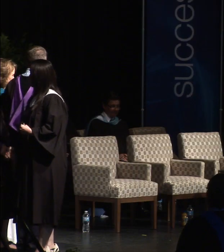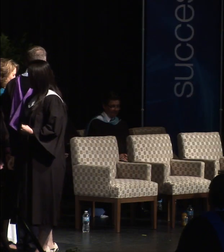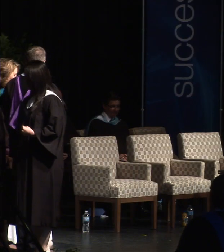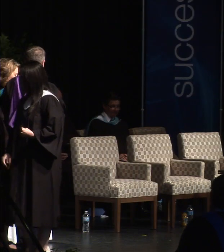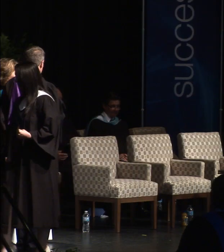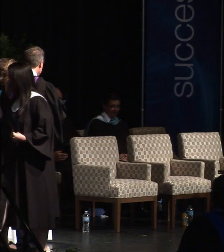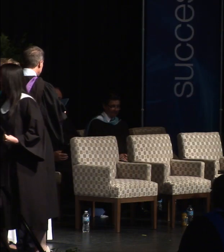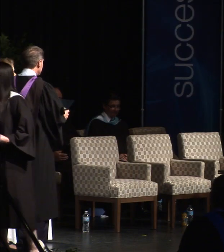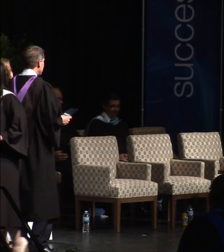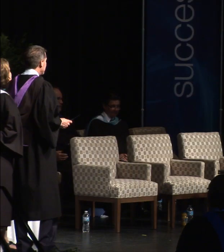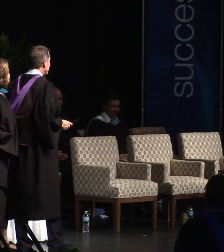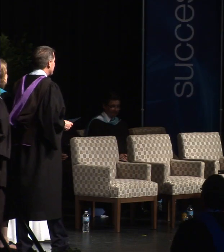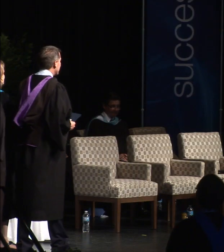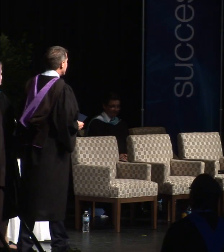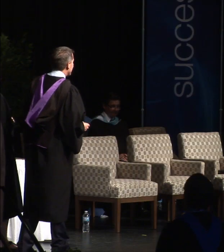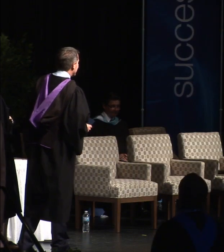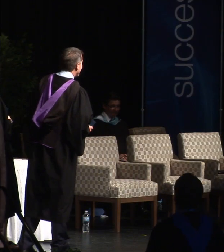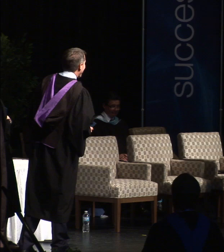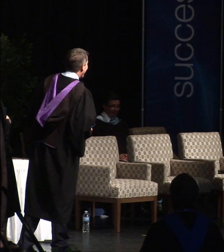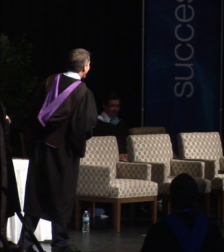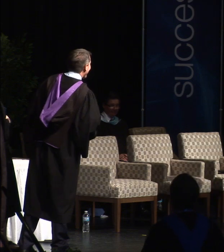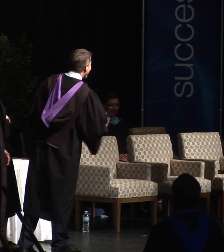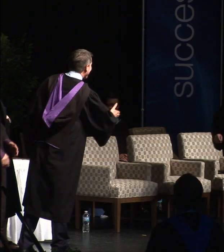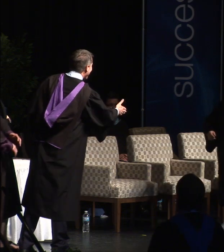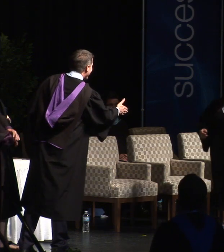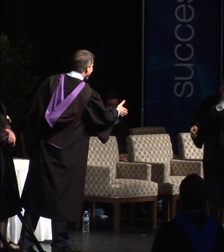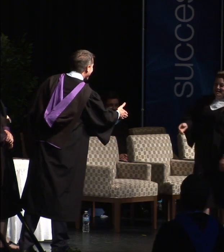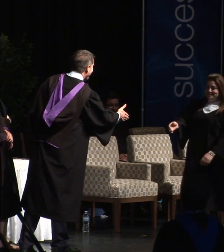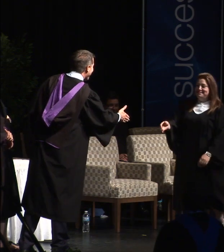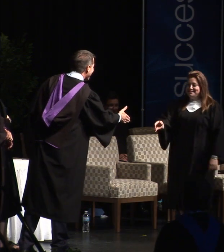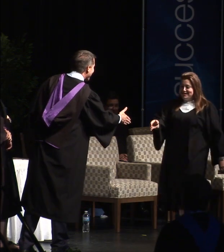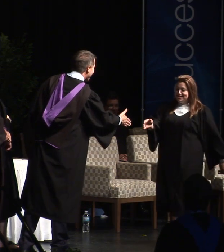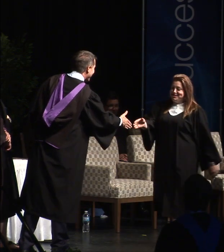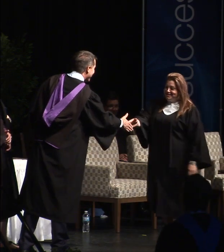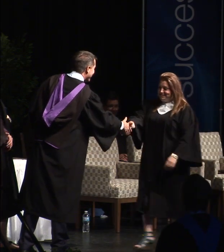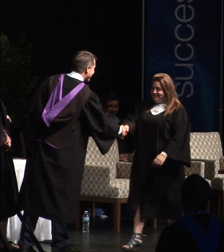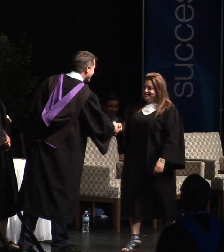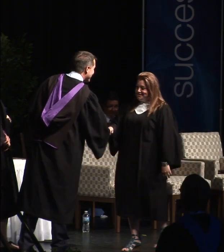Whitney Nicole Jocko Janes.